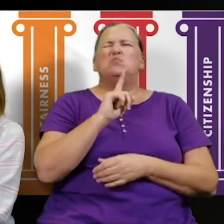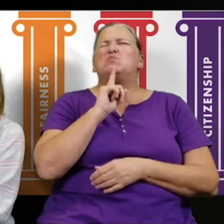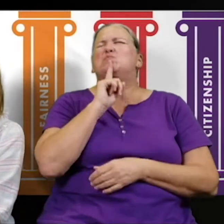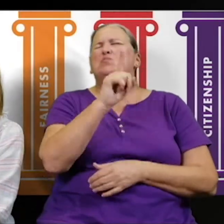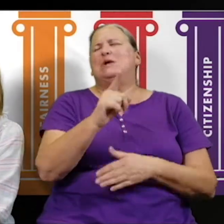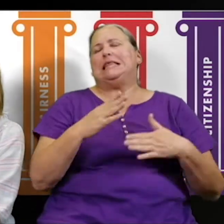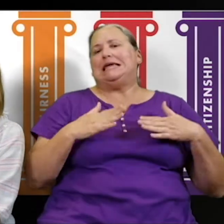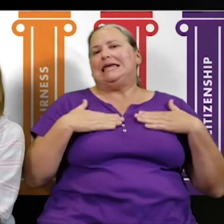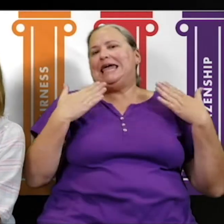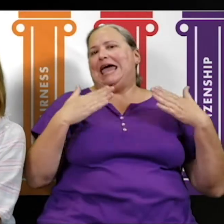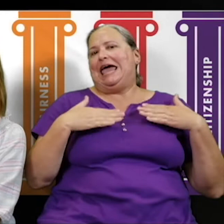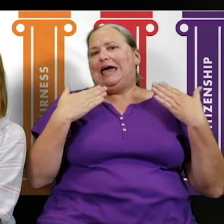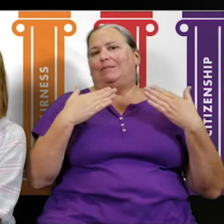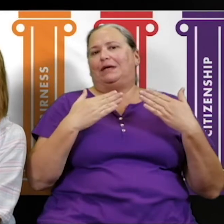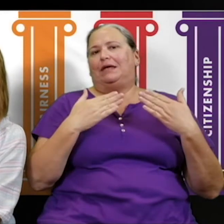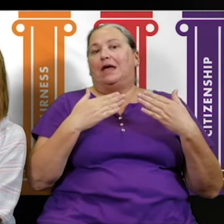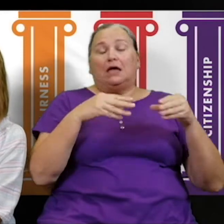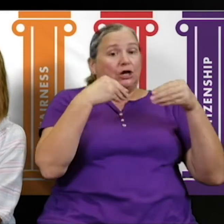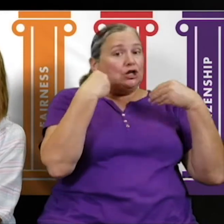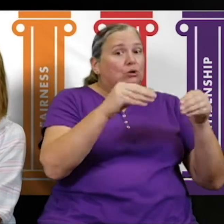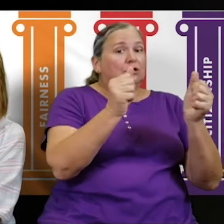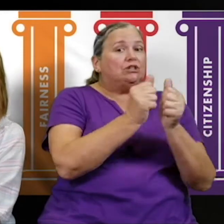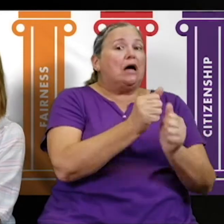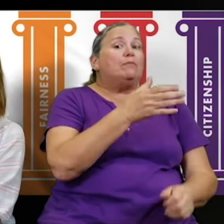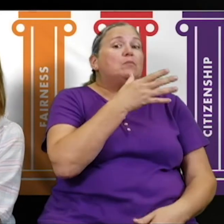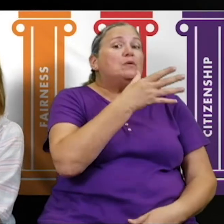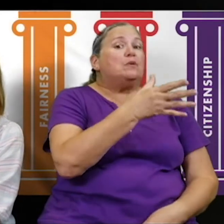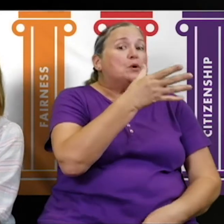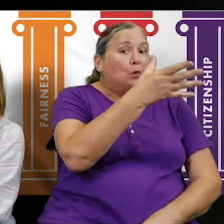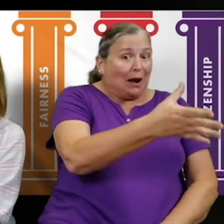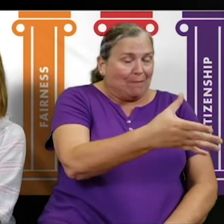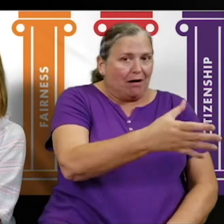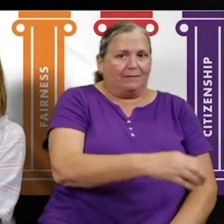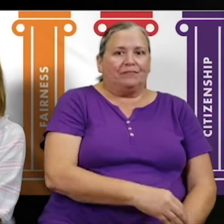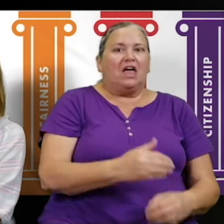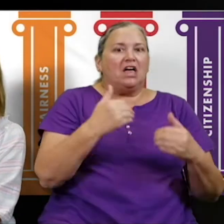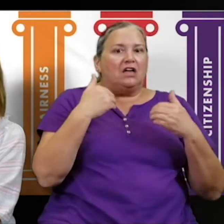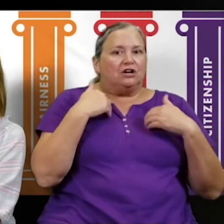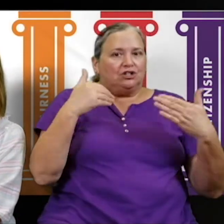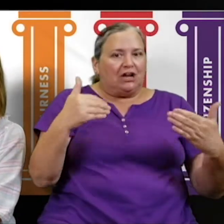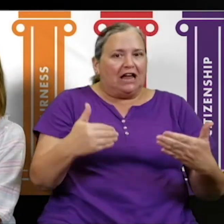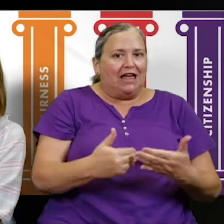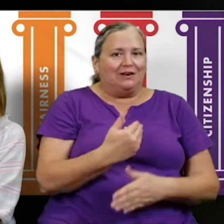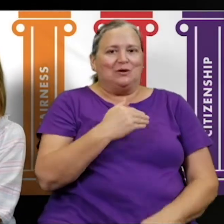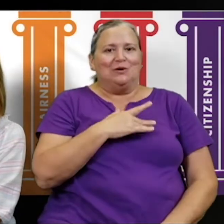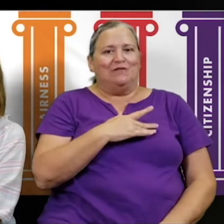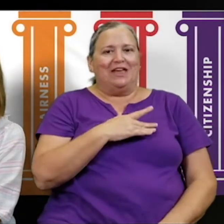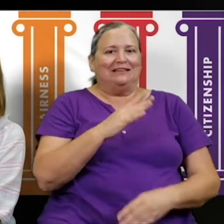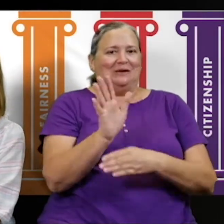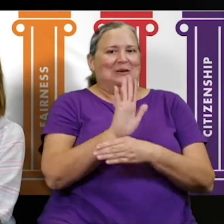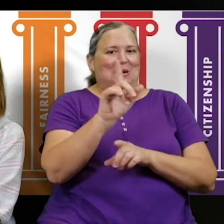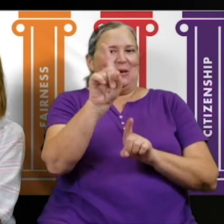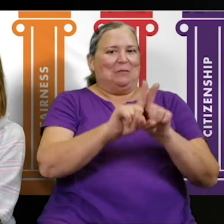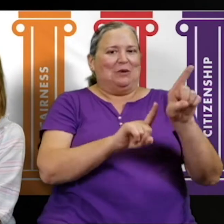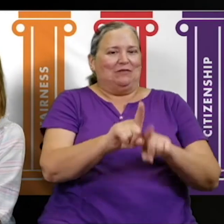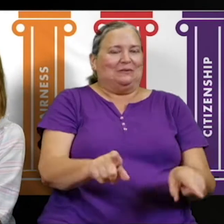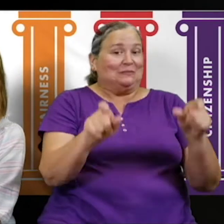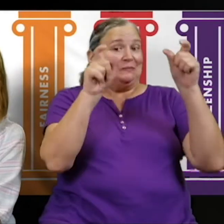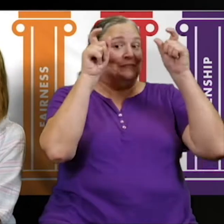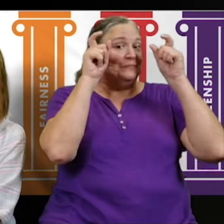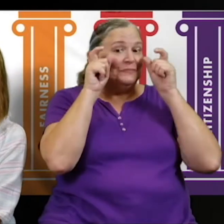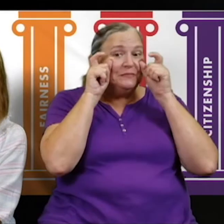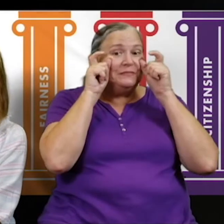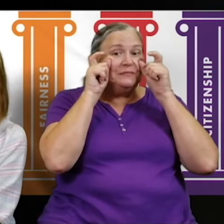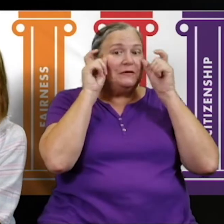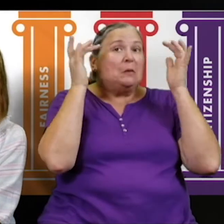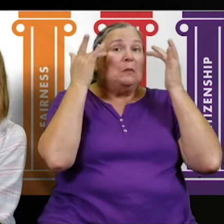gone shopping with her Grammy over the weekend. Lily had a new pair of movie star sunglasses, complete with